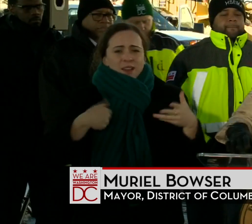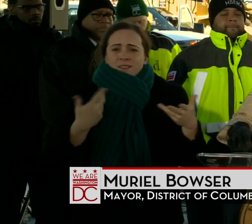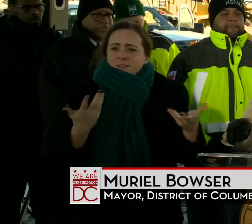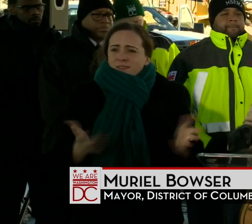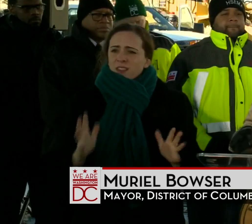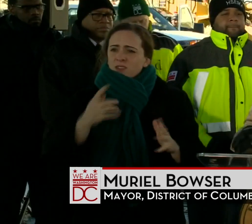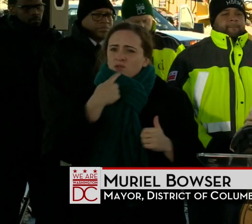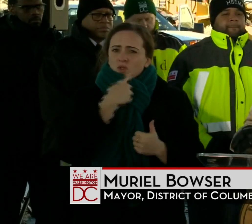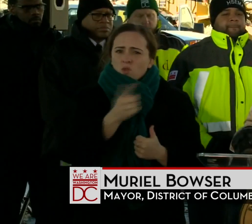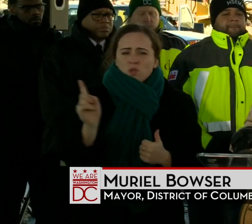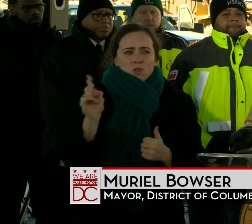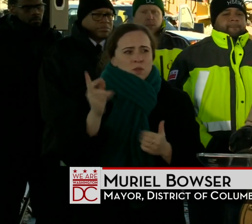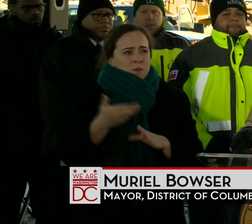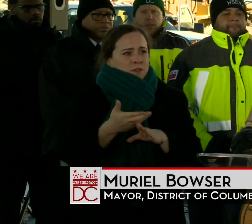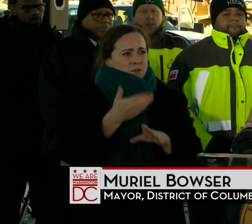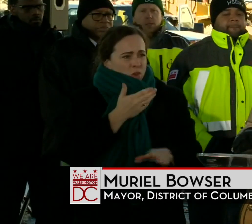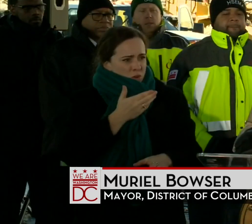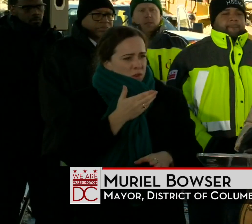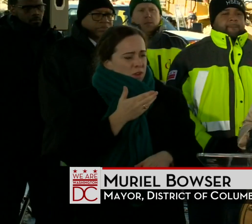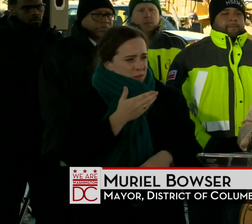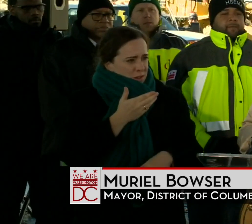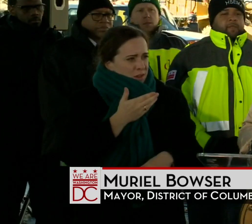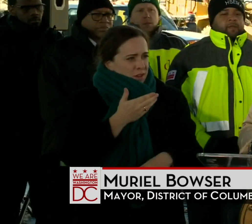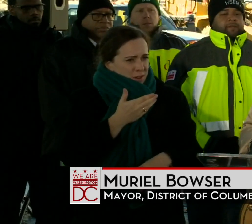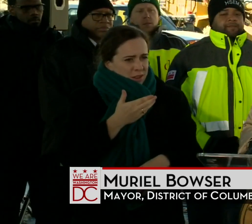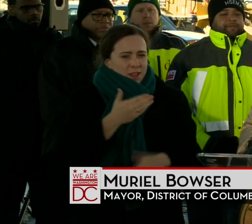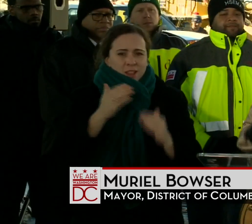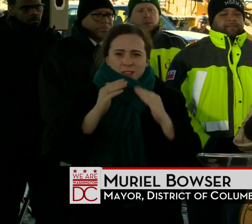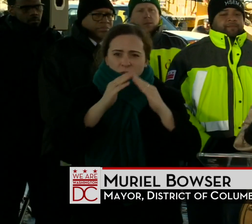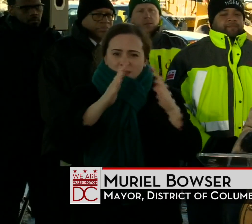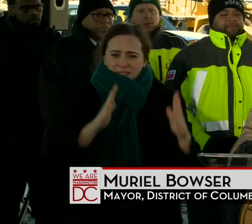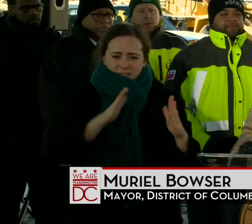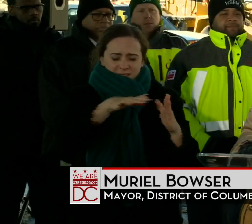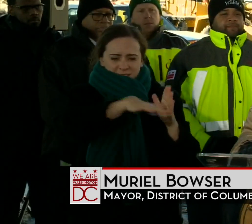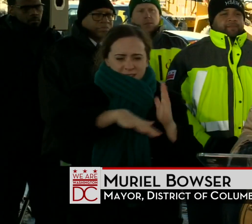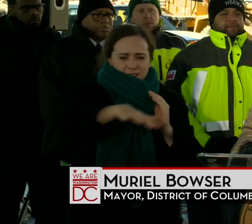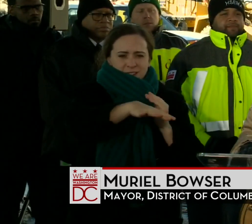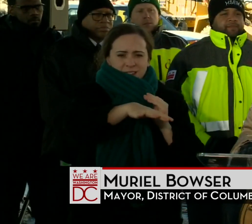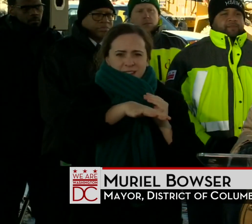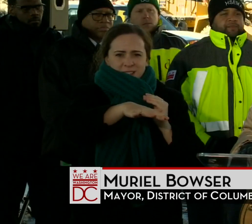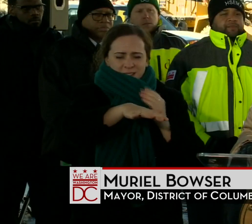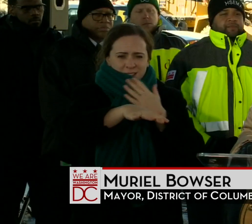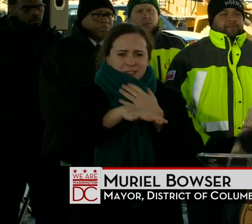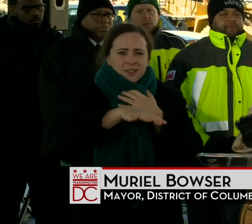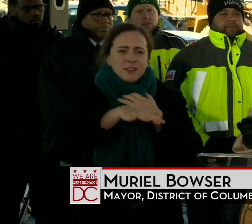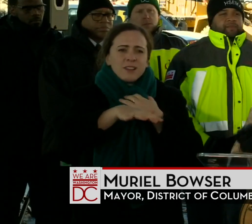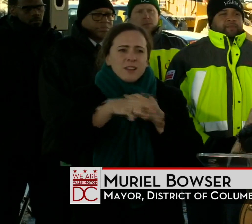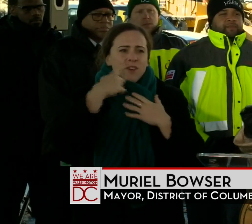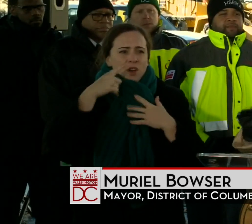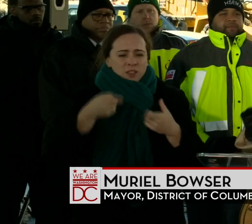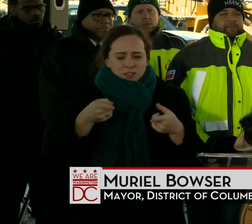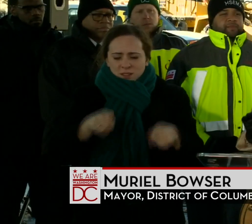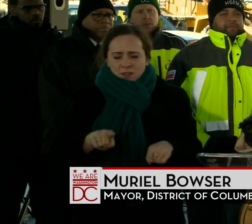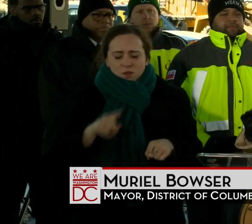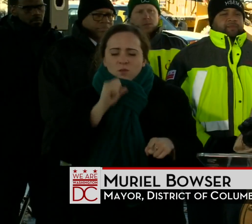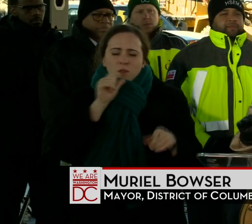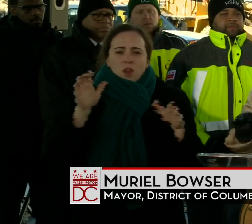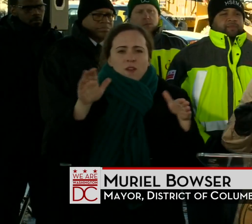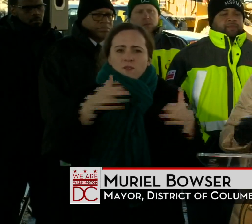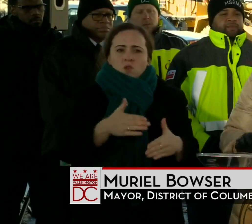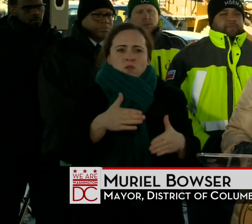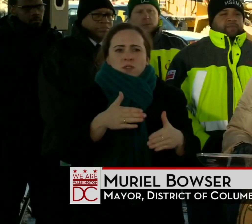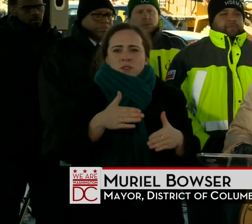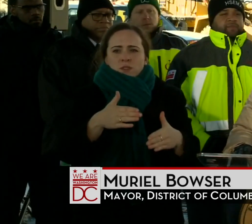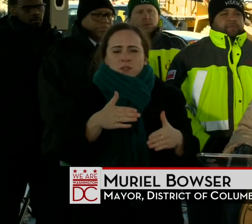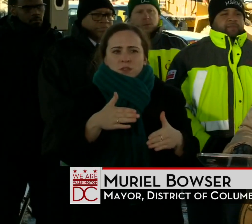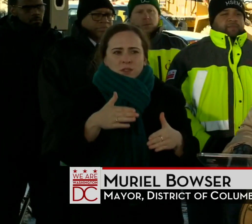before, the residential, we're not in this event focused on our residential